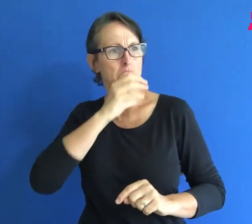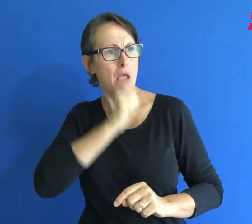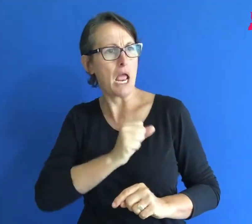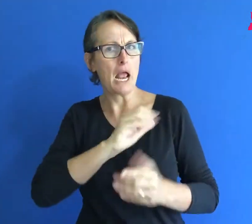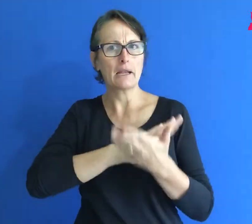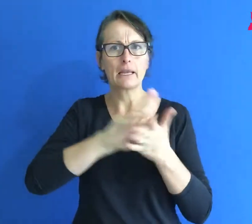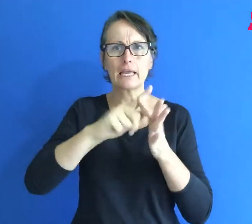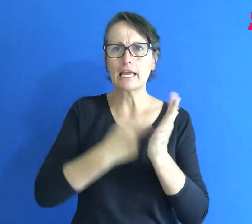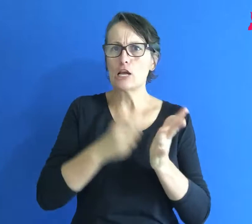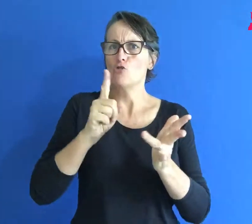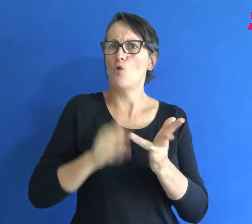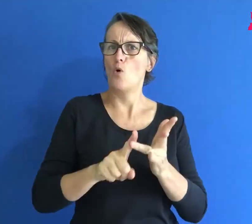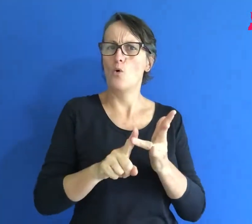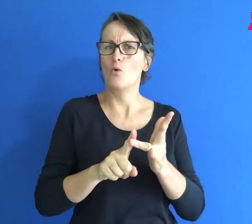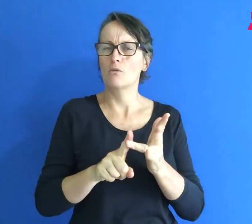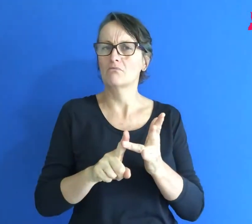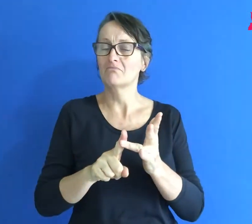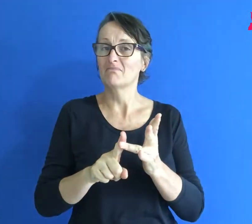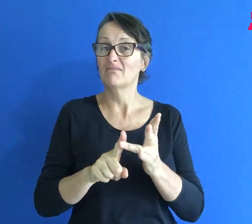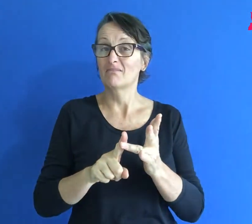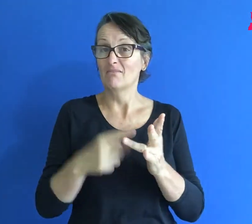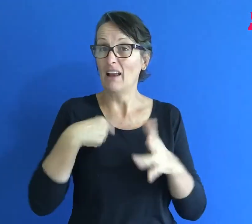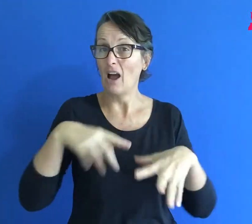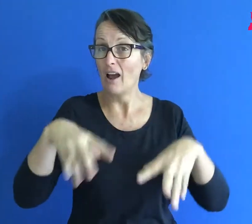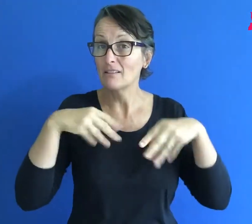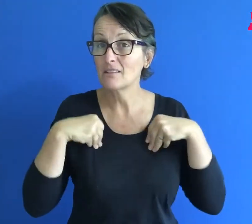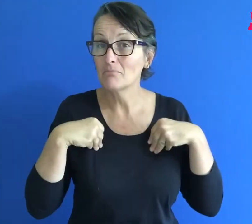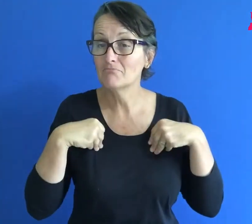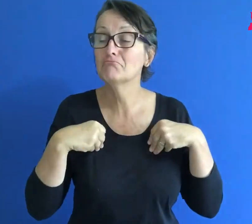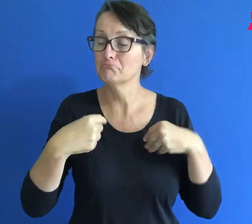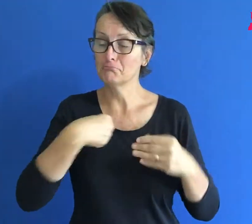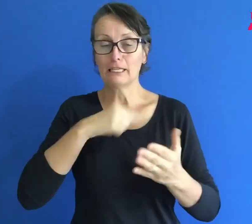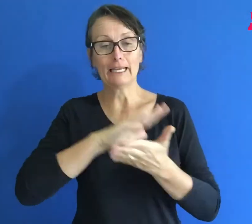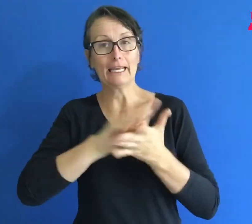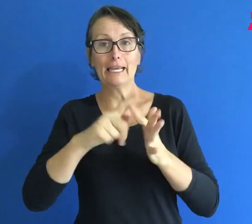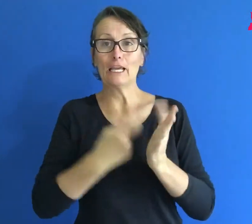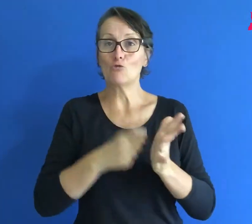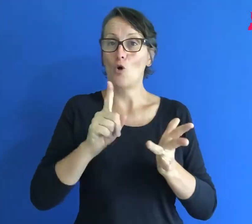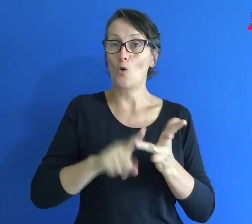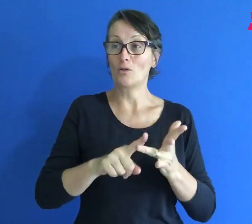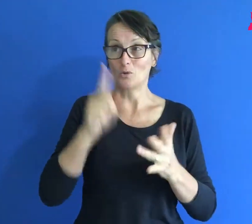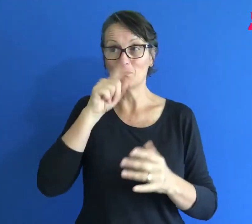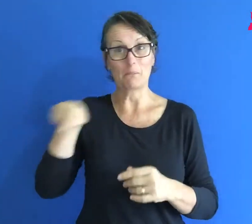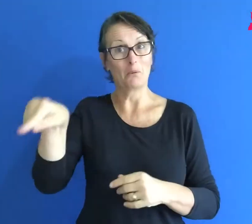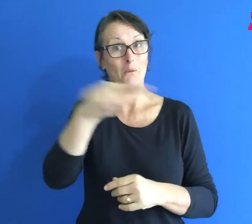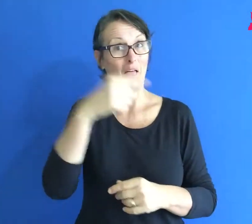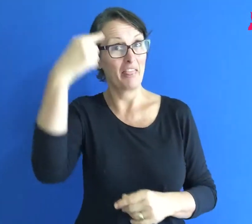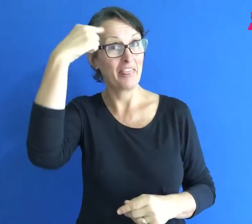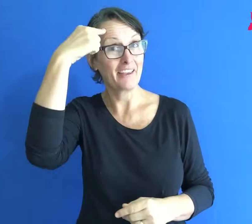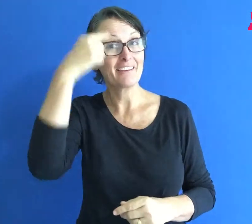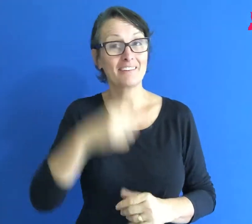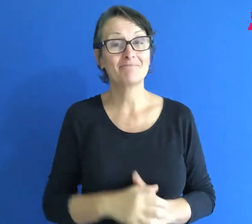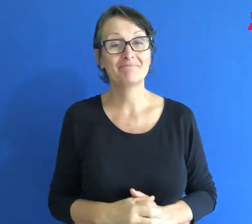wear the mantle of firefighter hero as a component of the service I was providing.